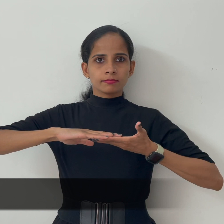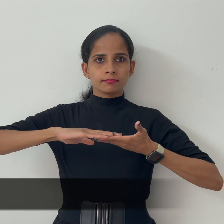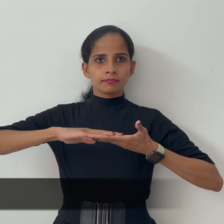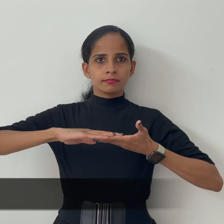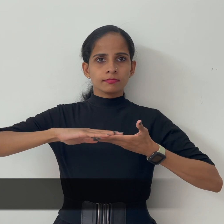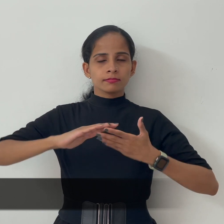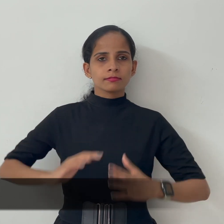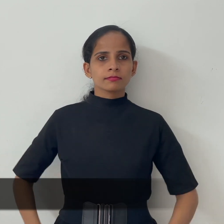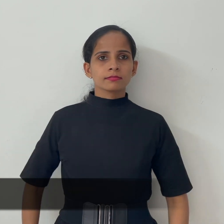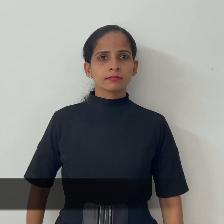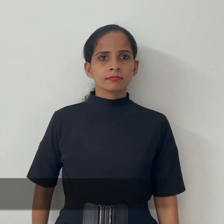Married.